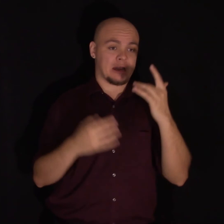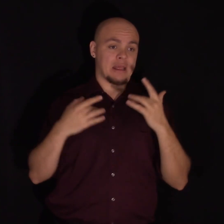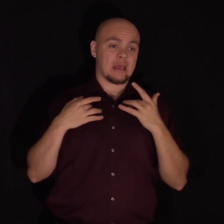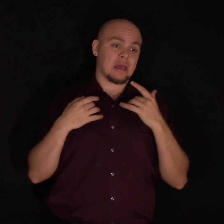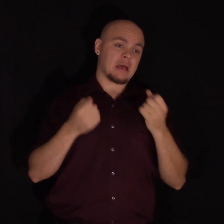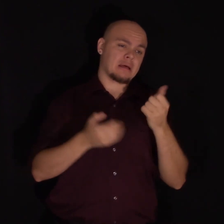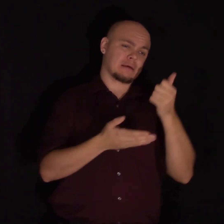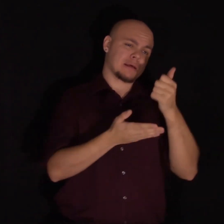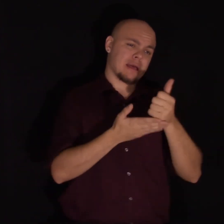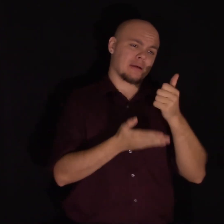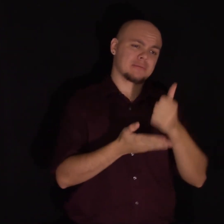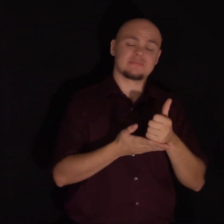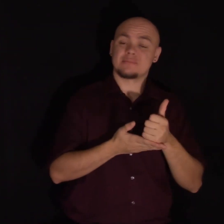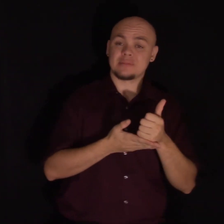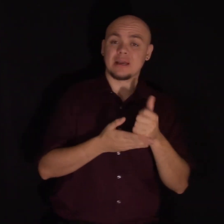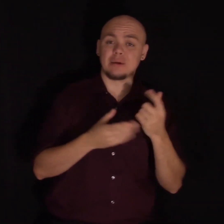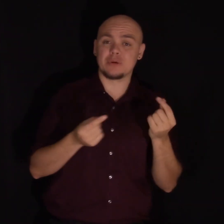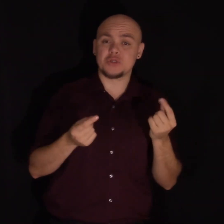do.